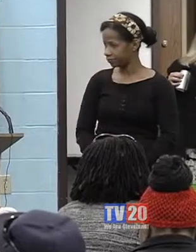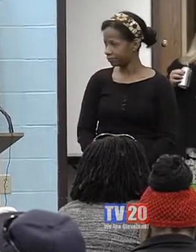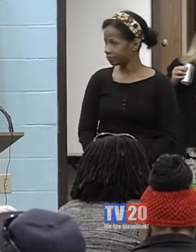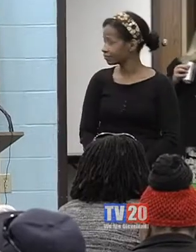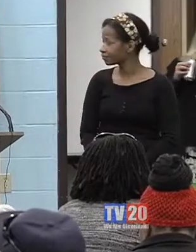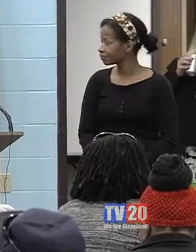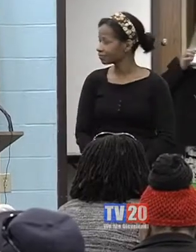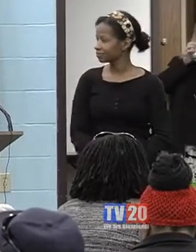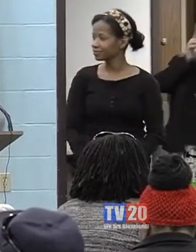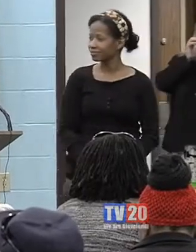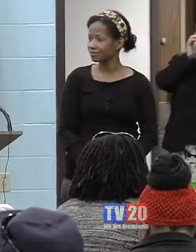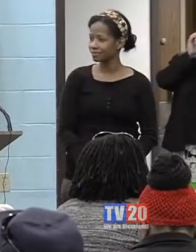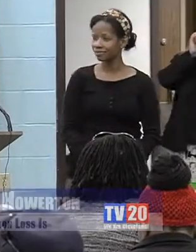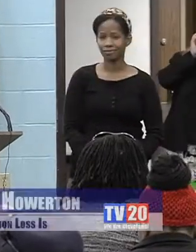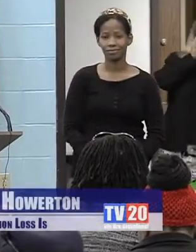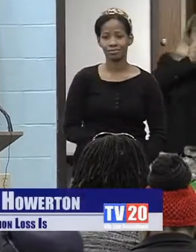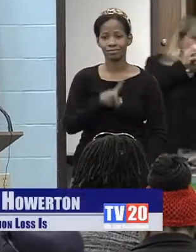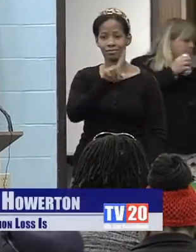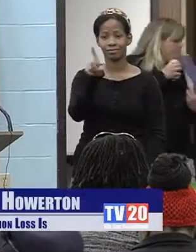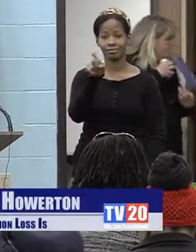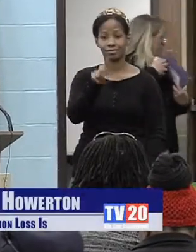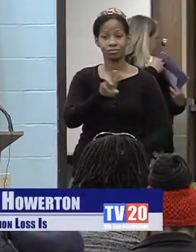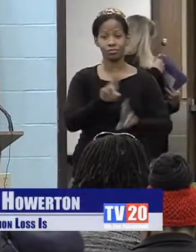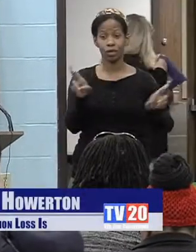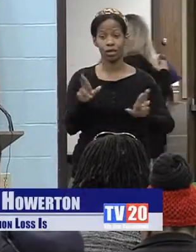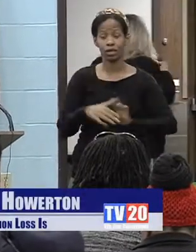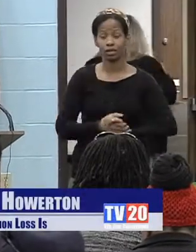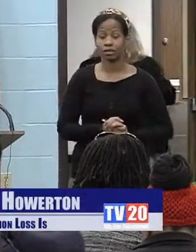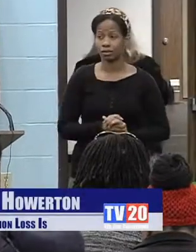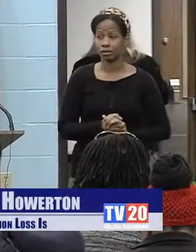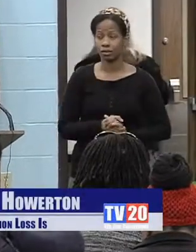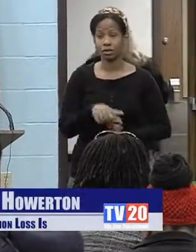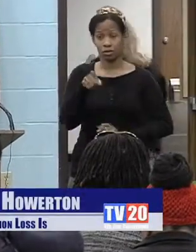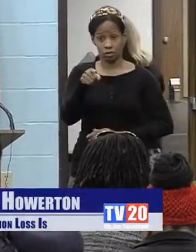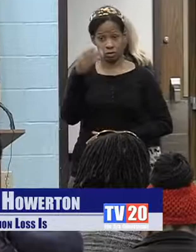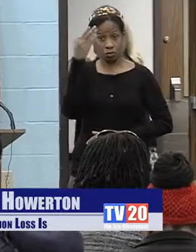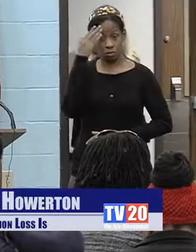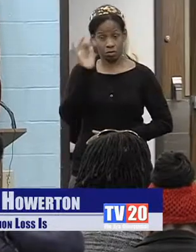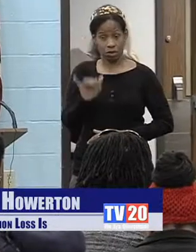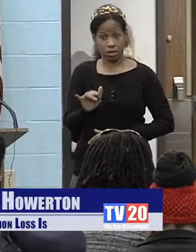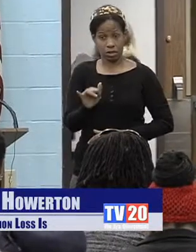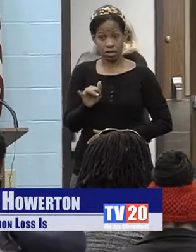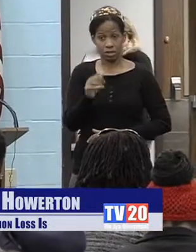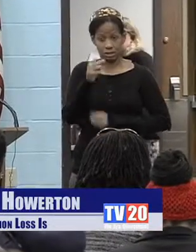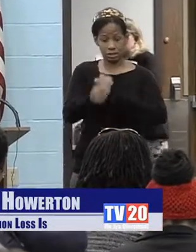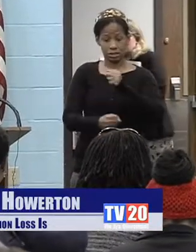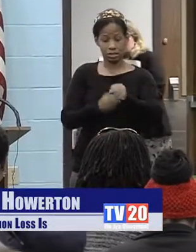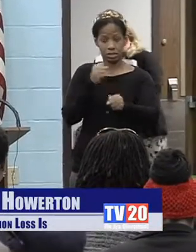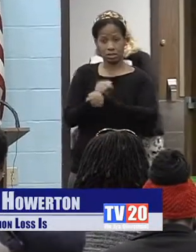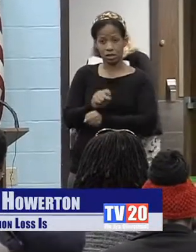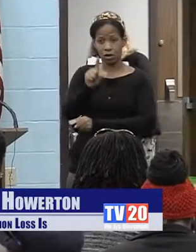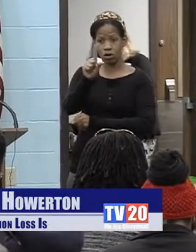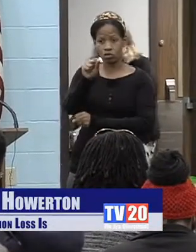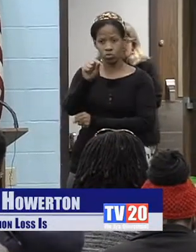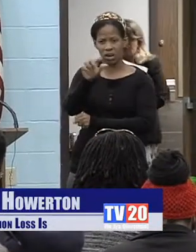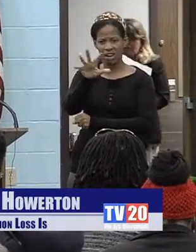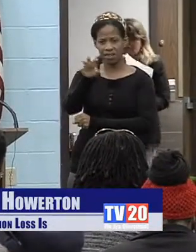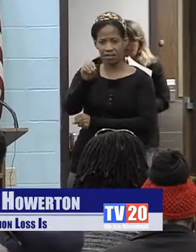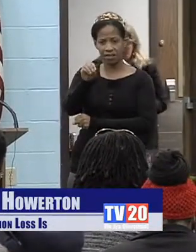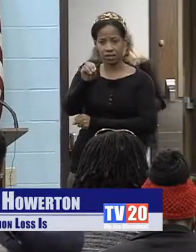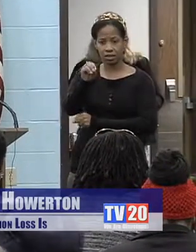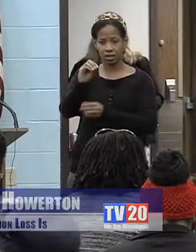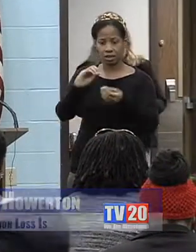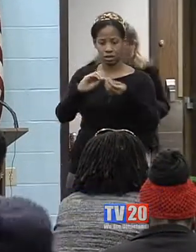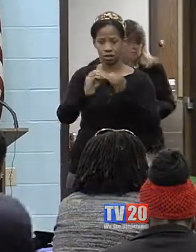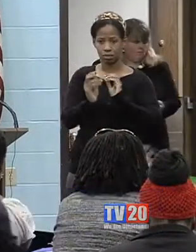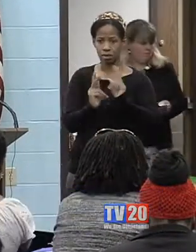Okay. I have a question for you. Did you know that by the year 2050, that the number